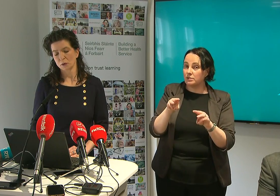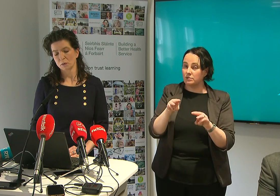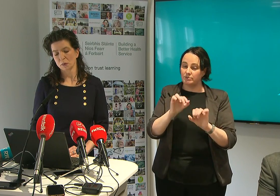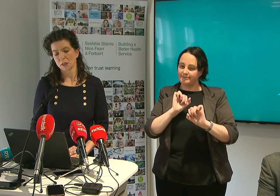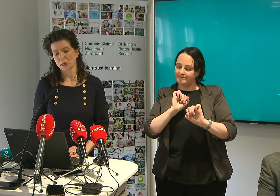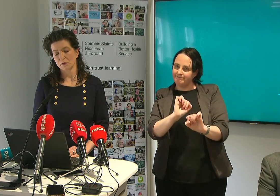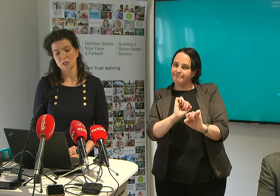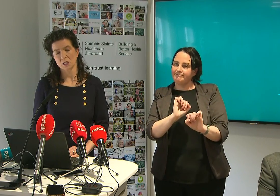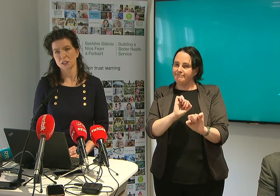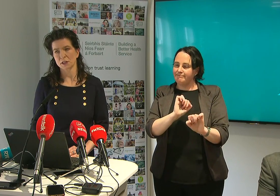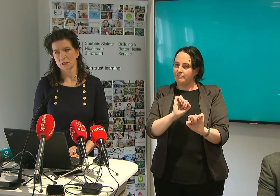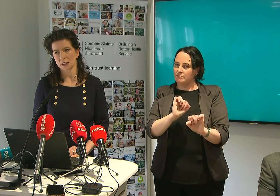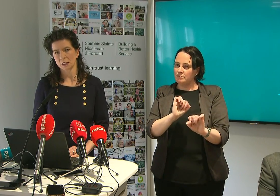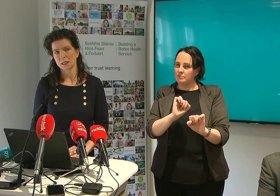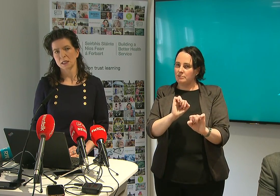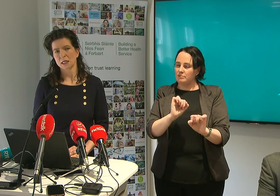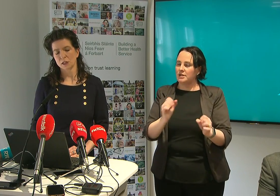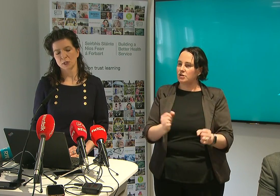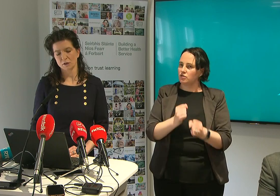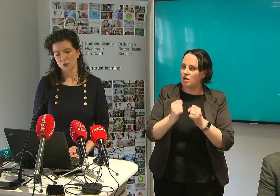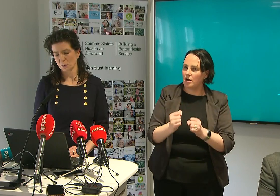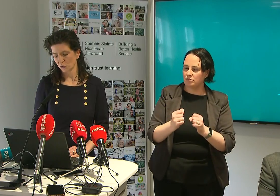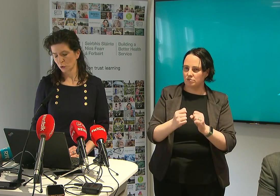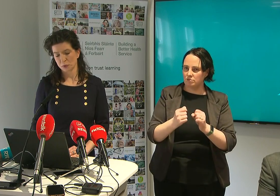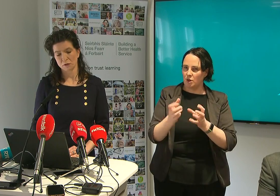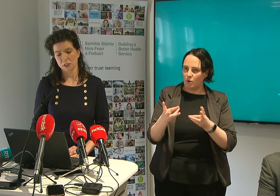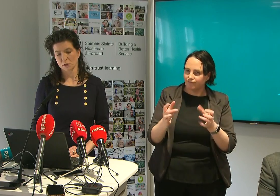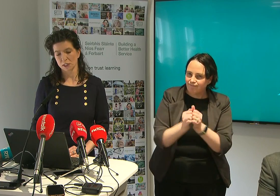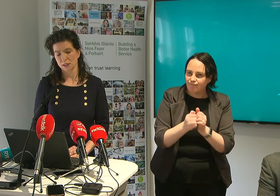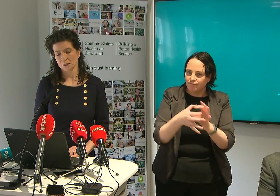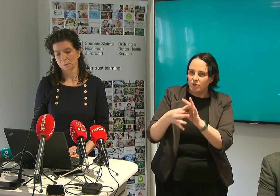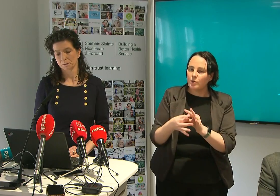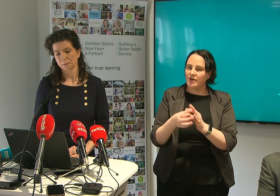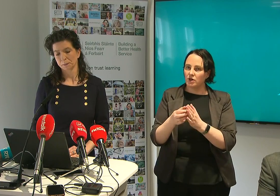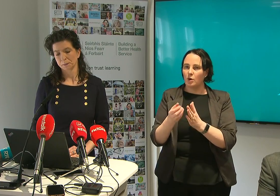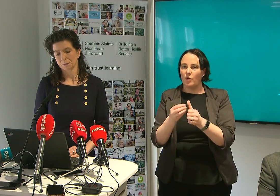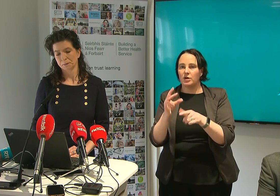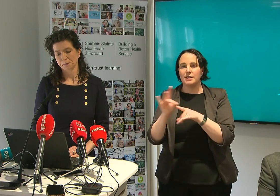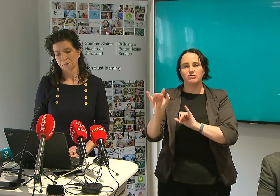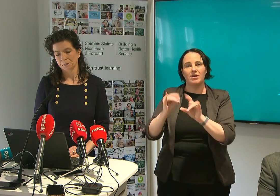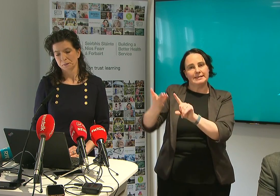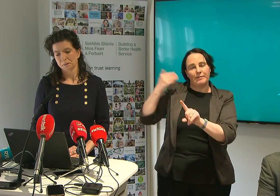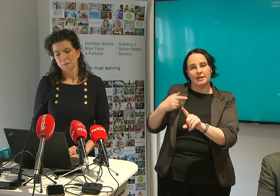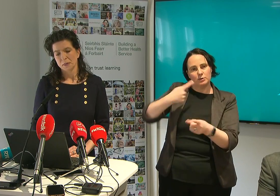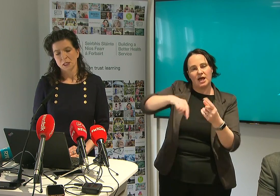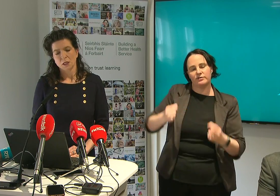who have solidarity, and we have come through previous crises.